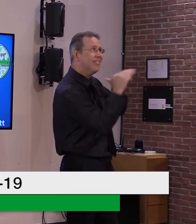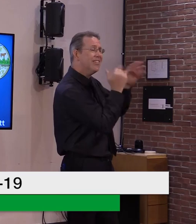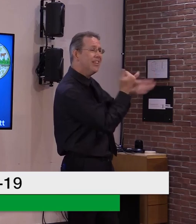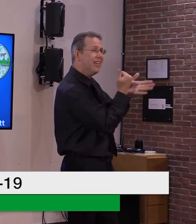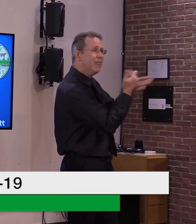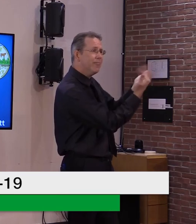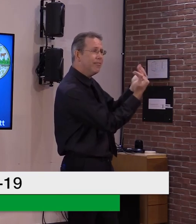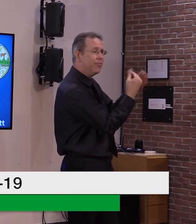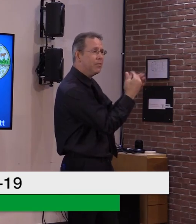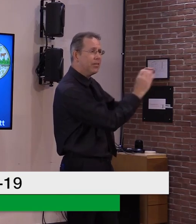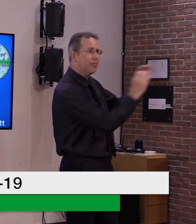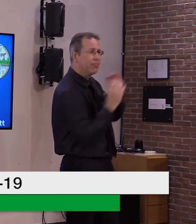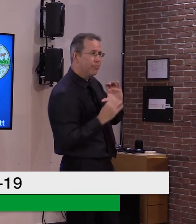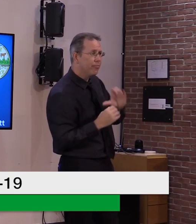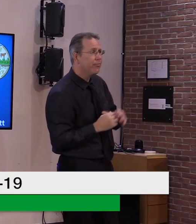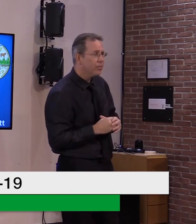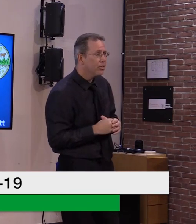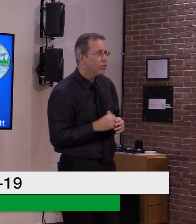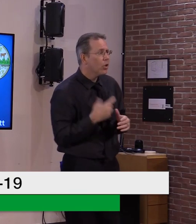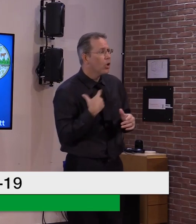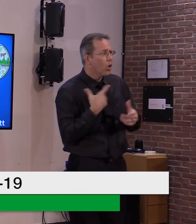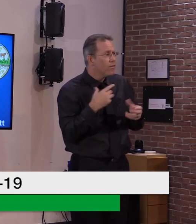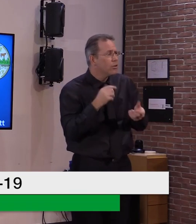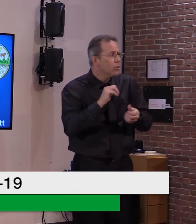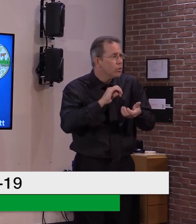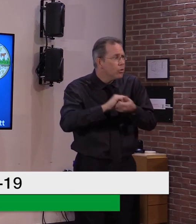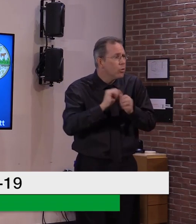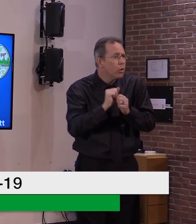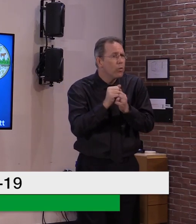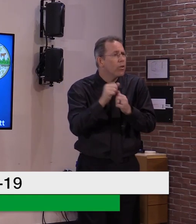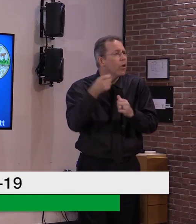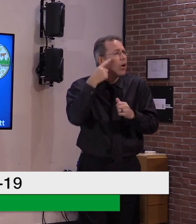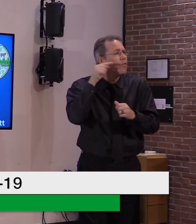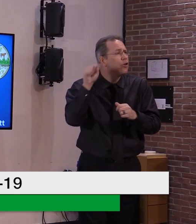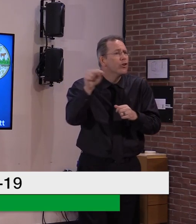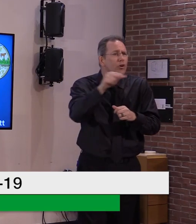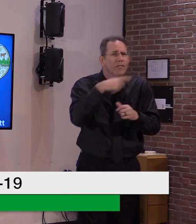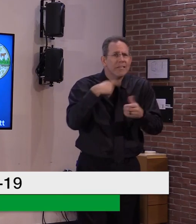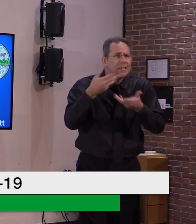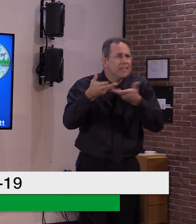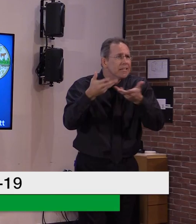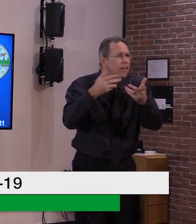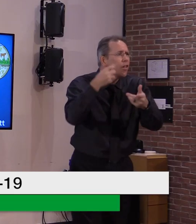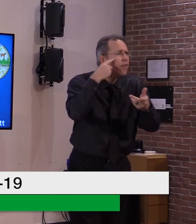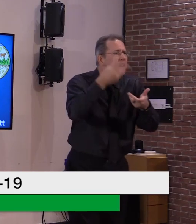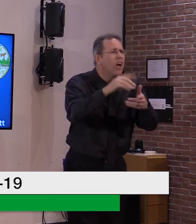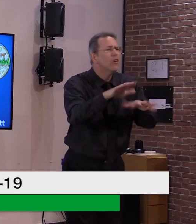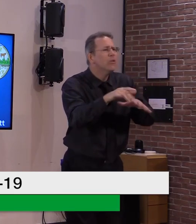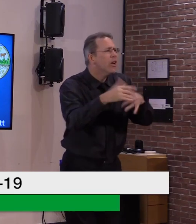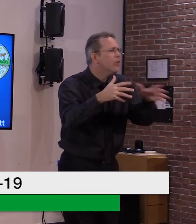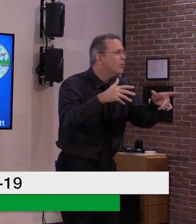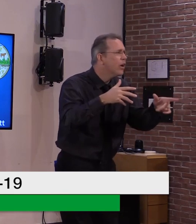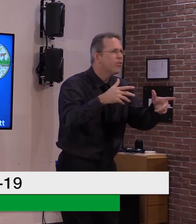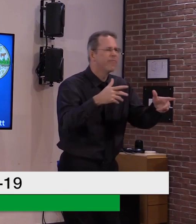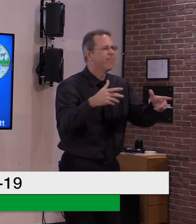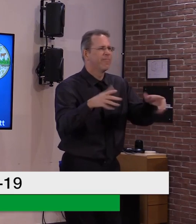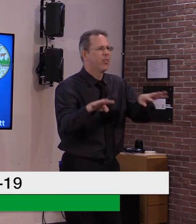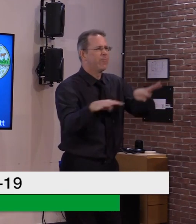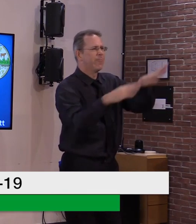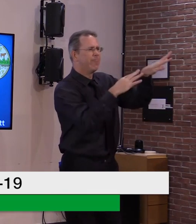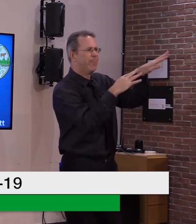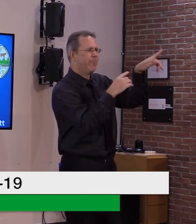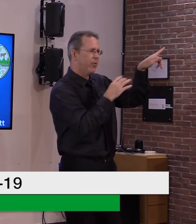working with the other governors as well as our congressional delegation and others in the u.s